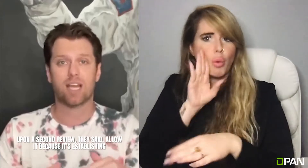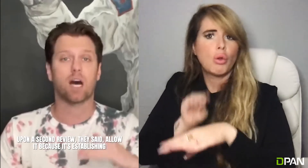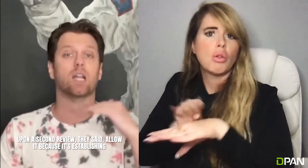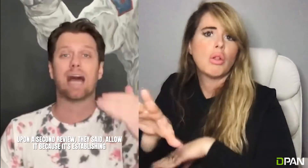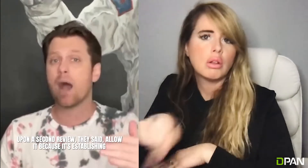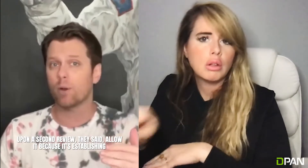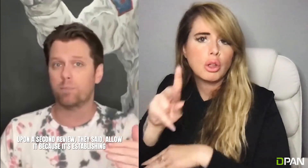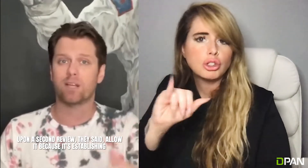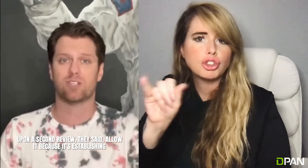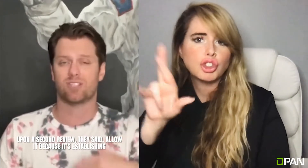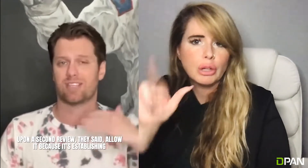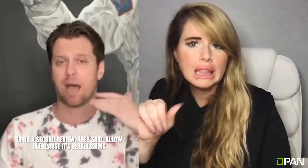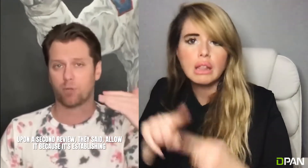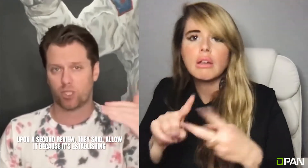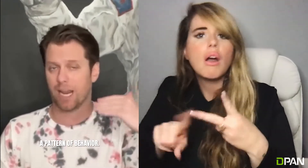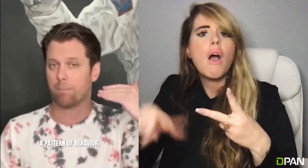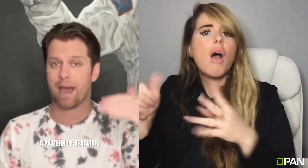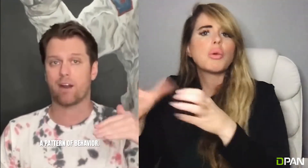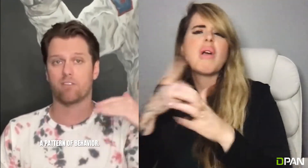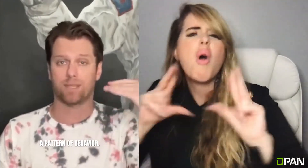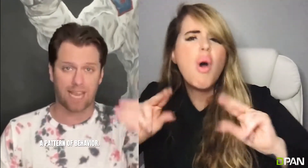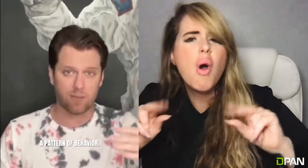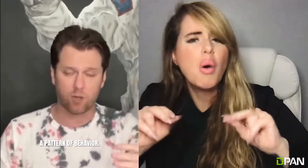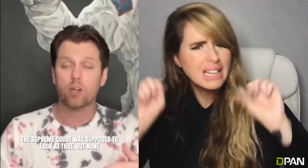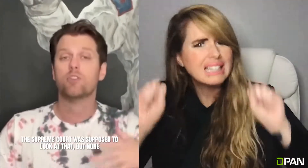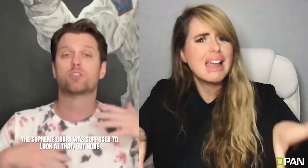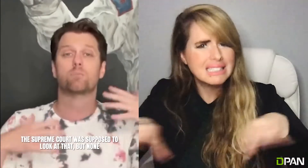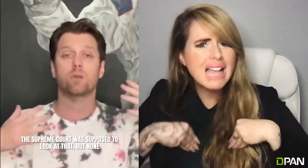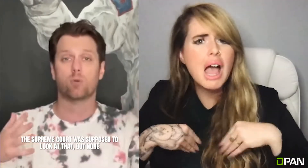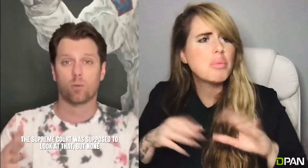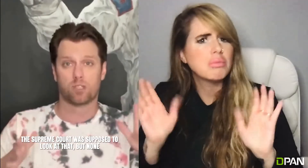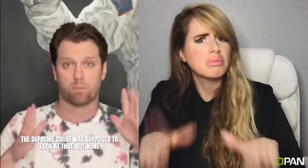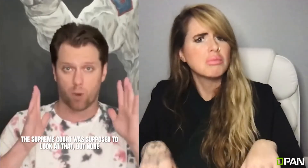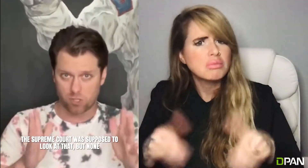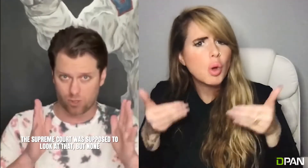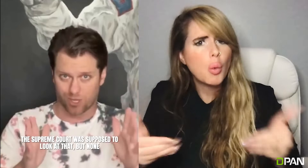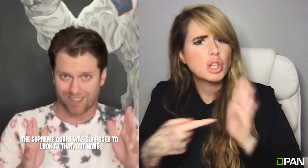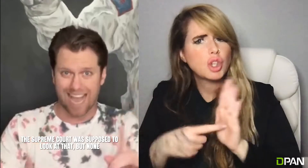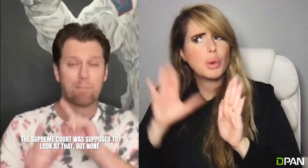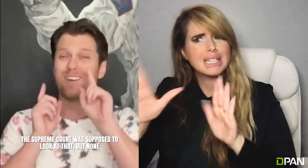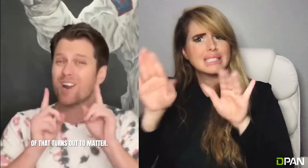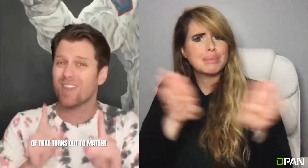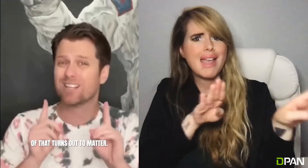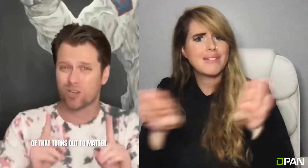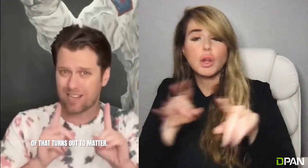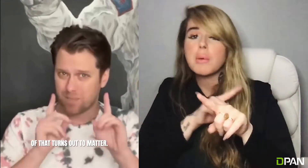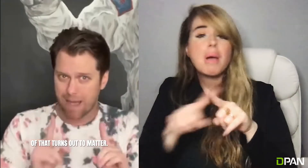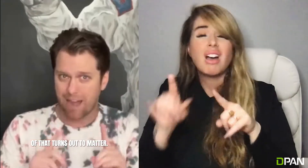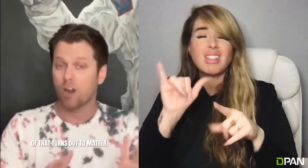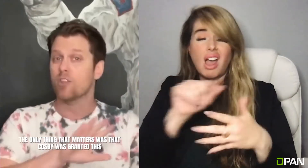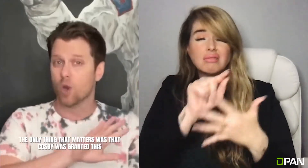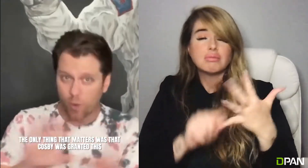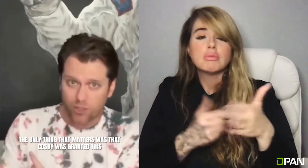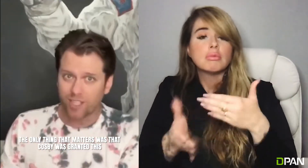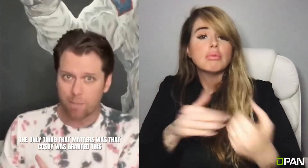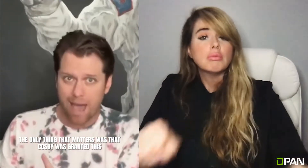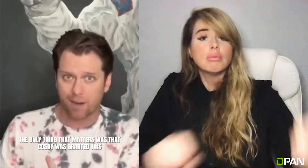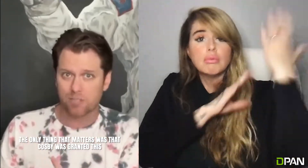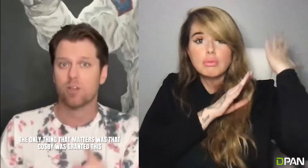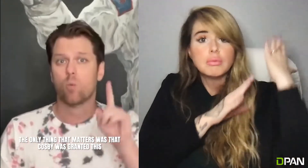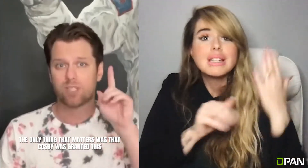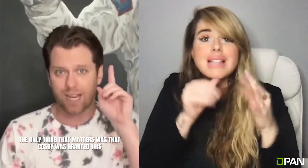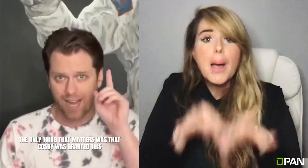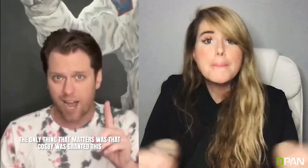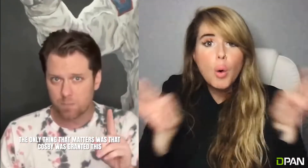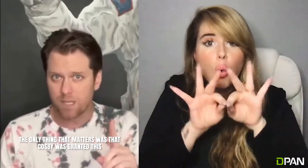they said allow it because it's establishing a pattern of behavior. The Supreme Court was supposed to look at that, but none of that turns out to matter. The only thing that